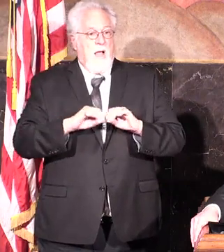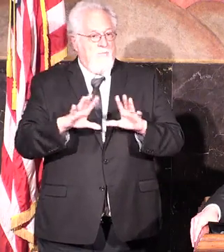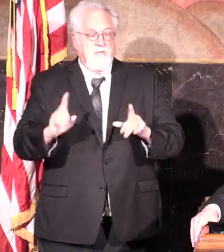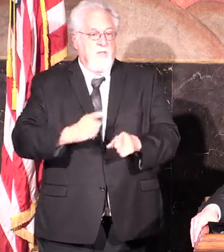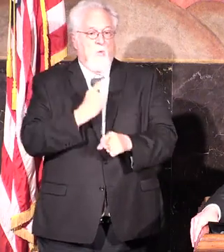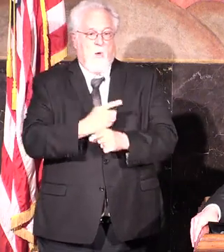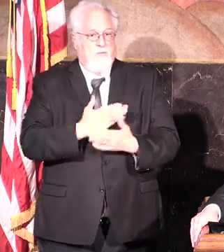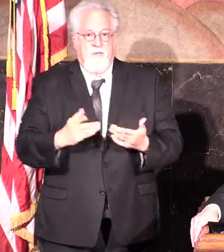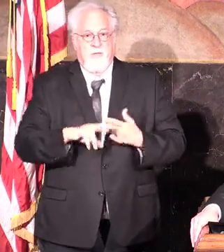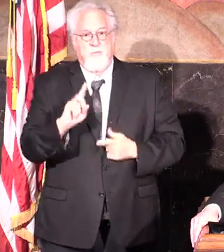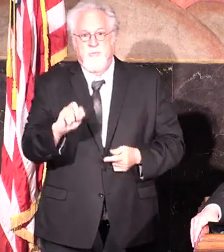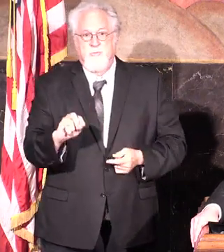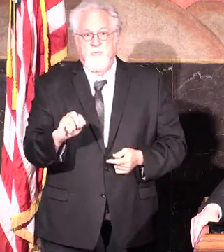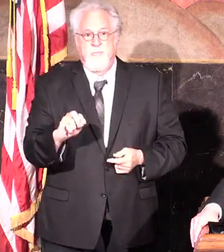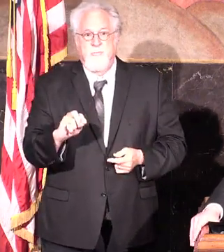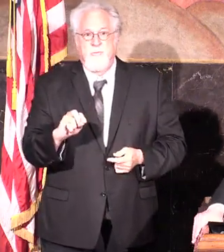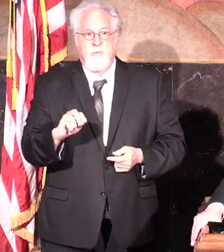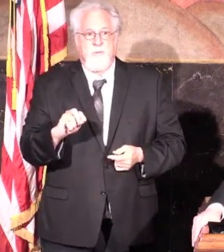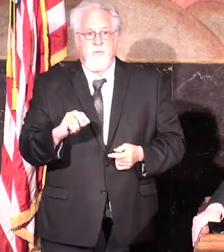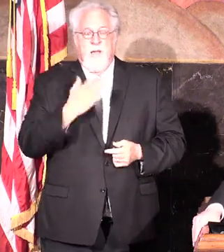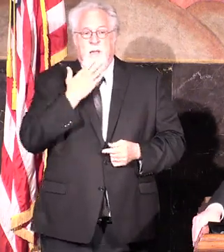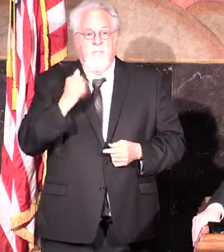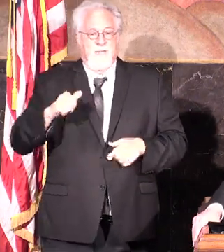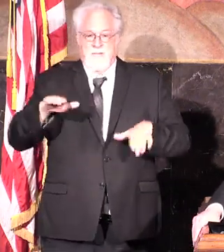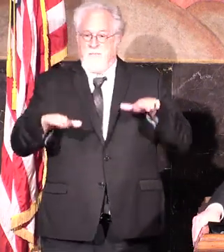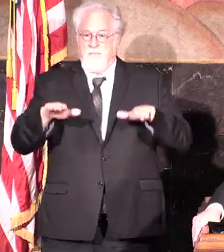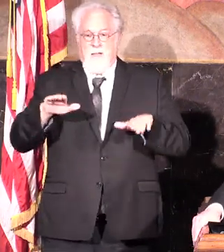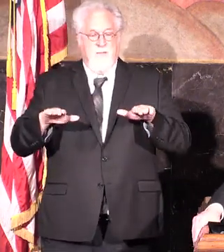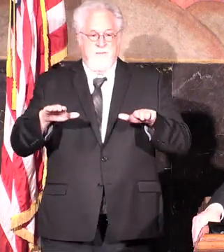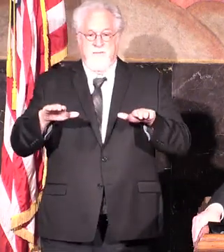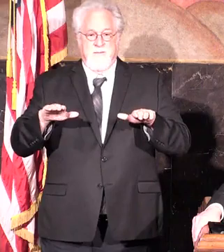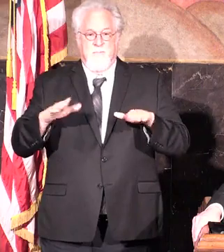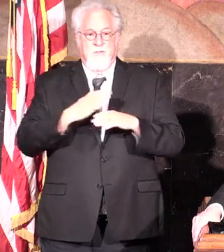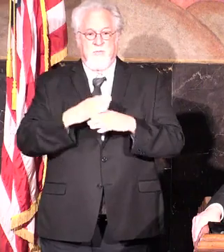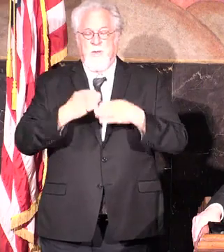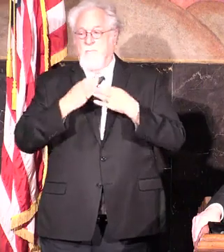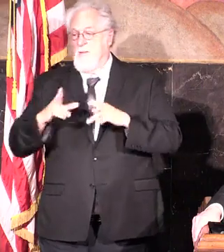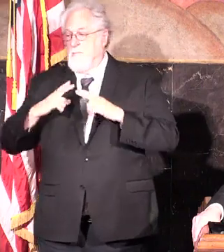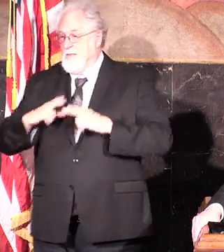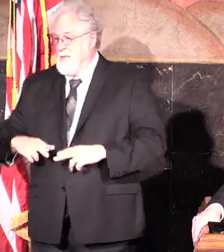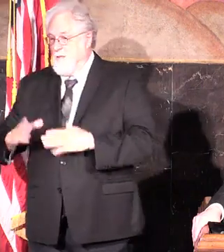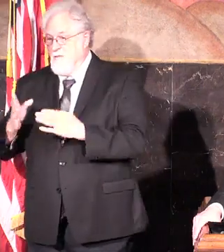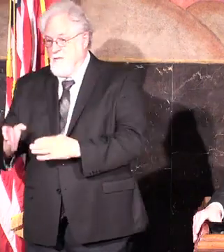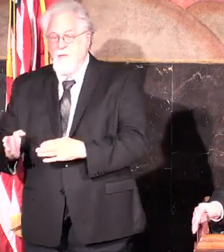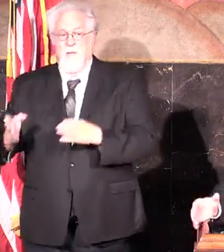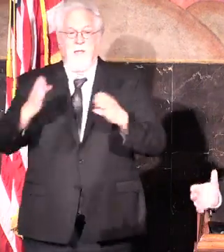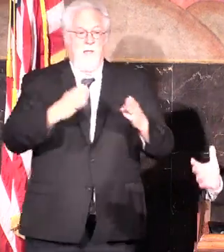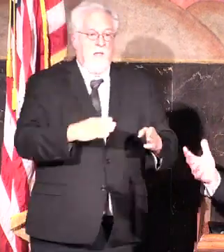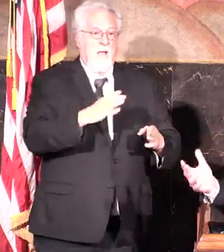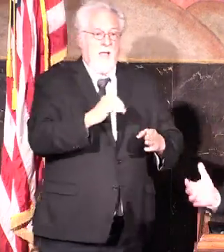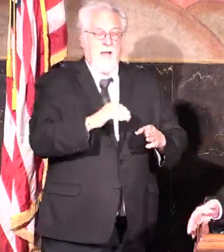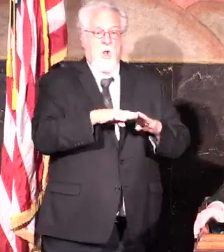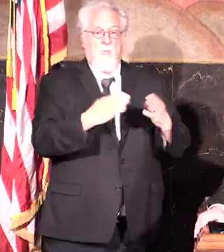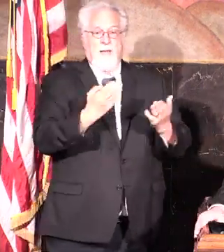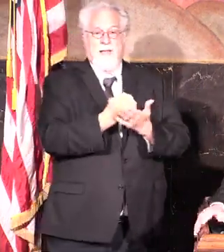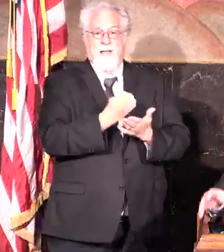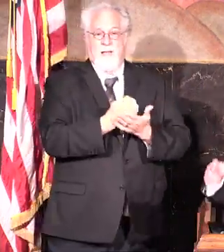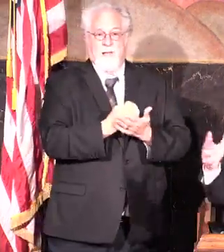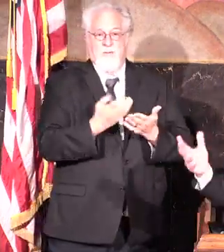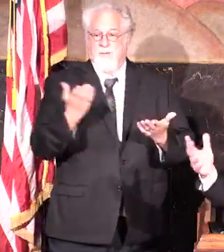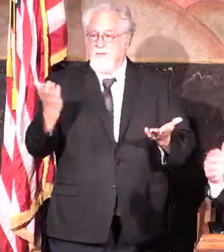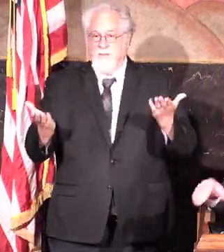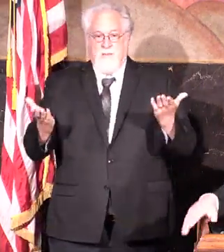do. It's the best balance we can strike between public health on the one hand and opening our economy and